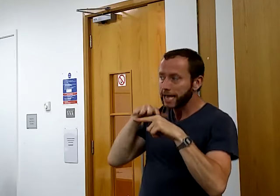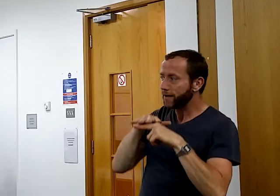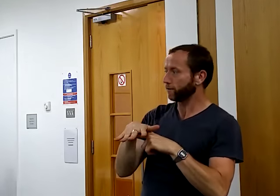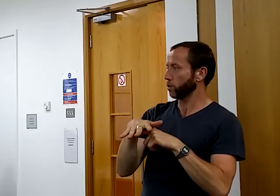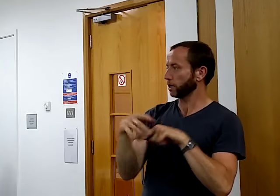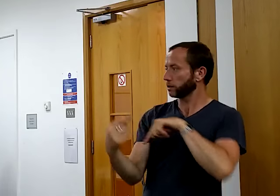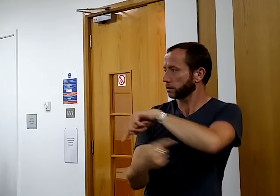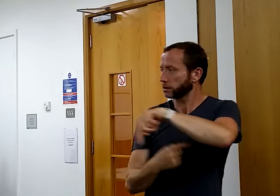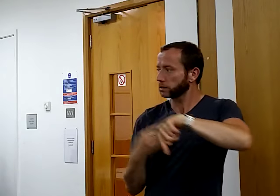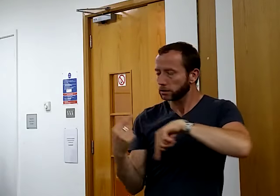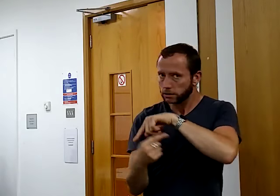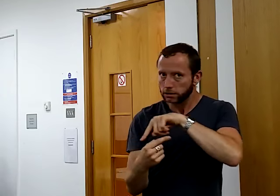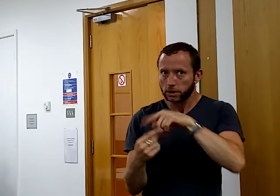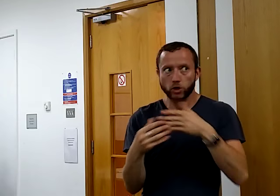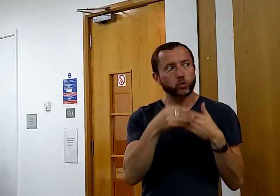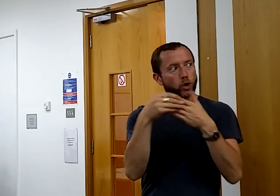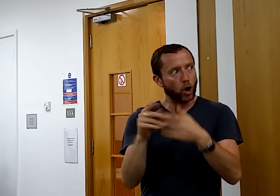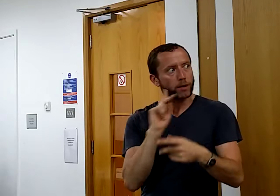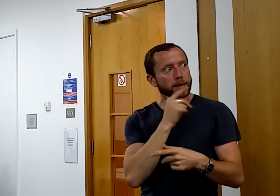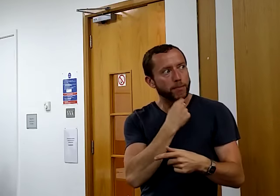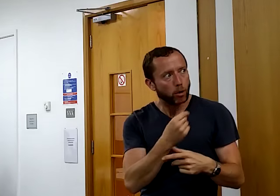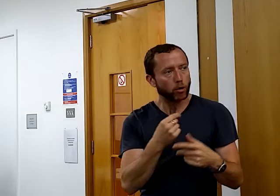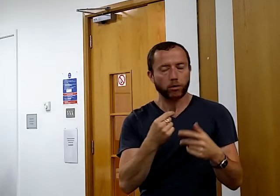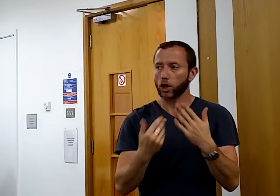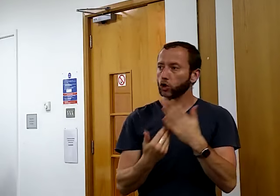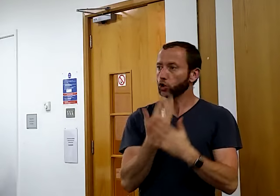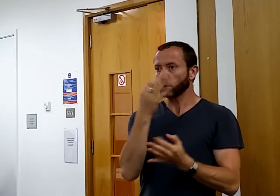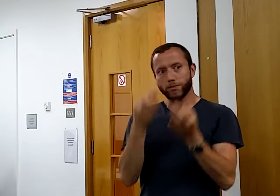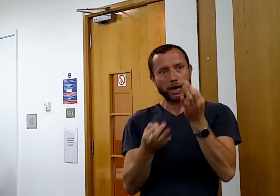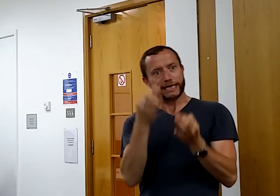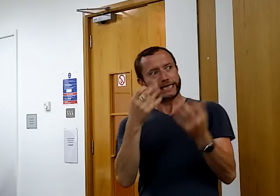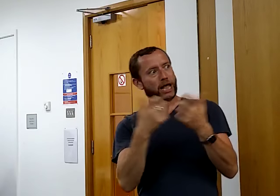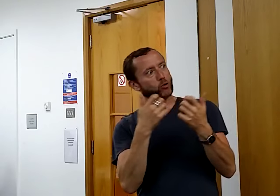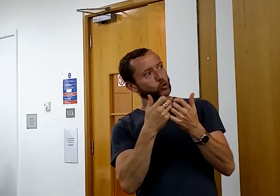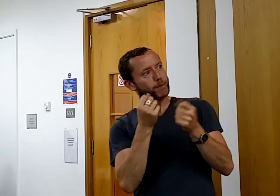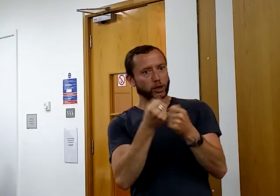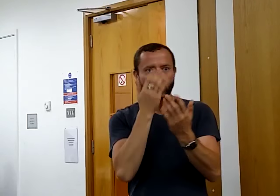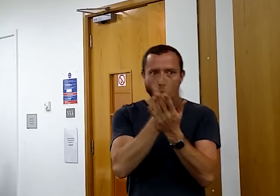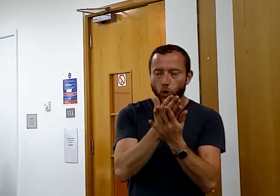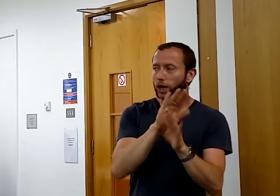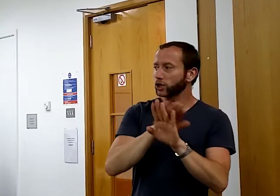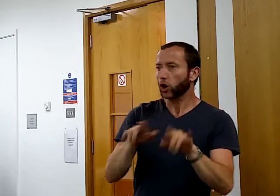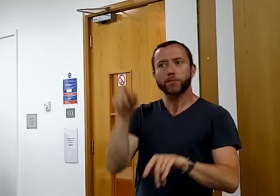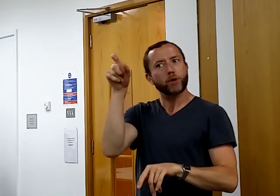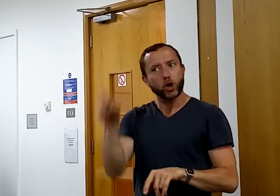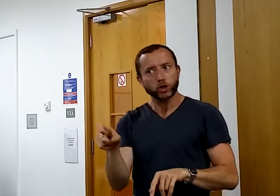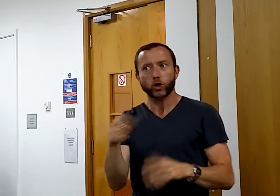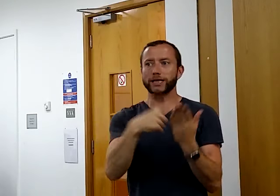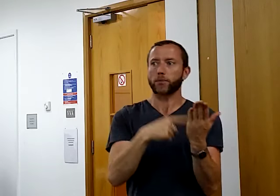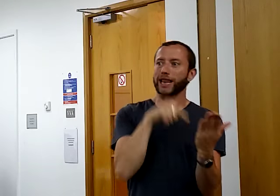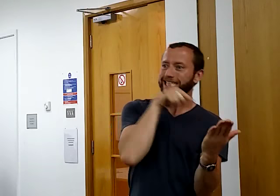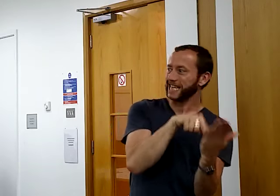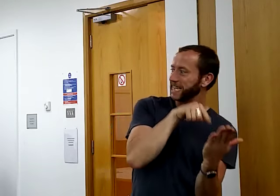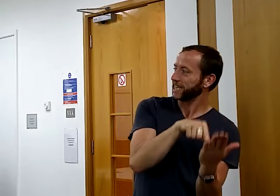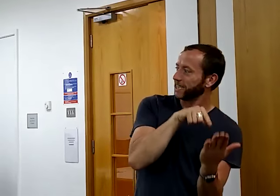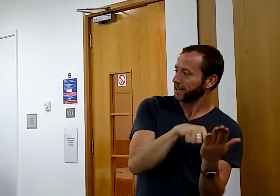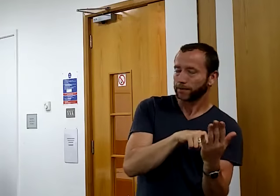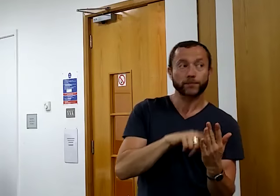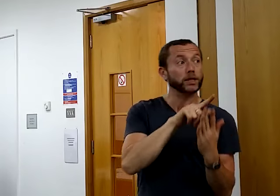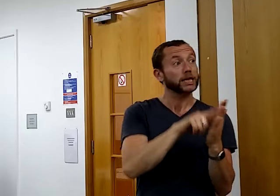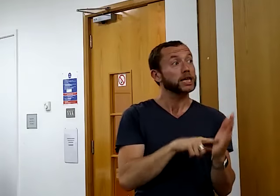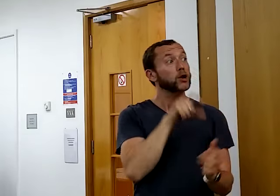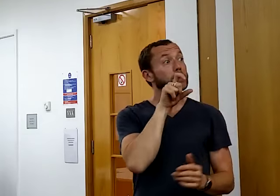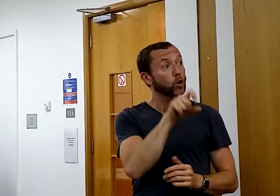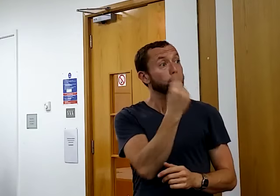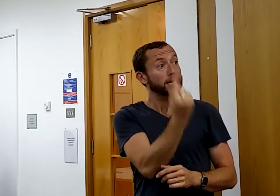in guiding people who are new to the struggle. Jeremy Corbyn